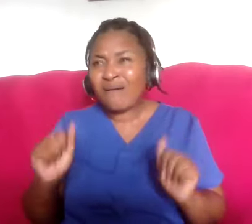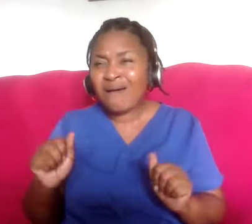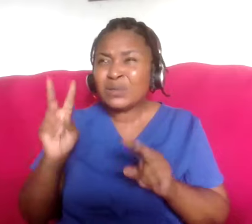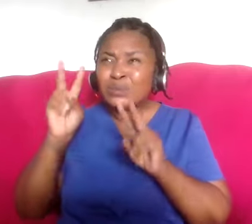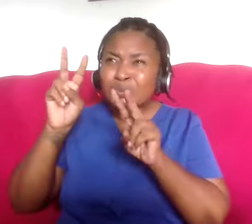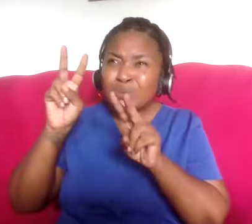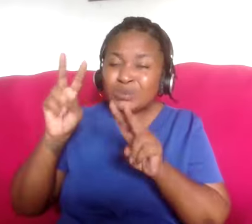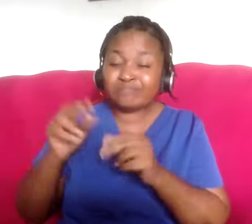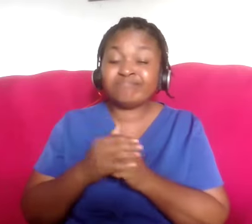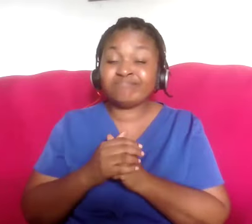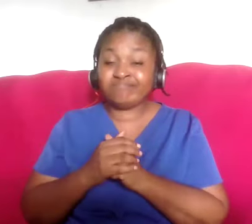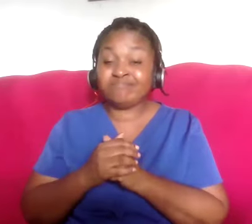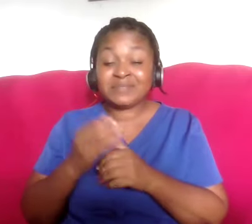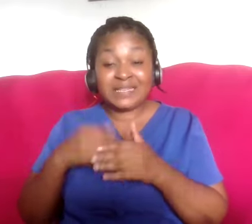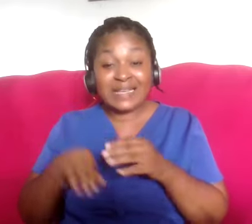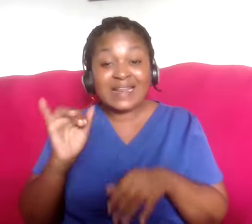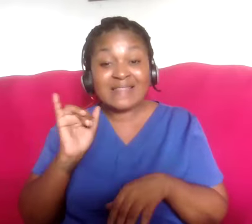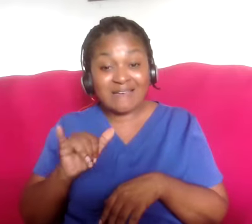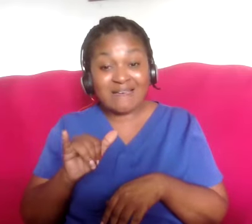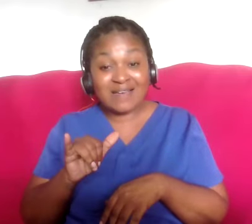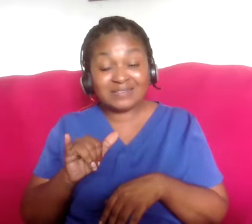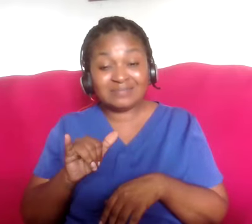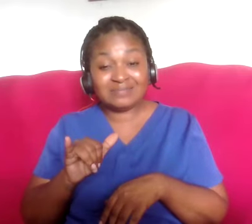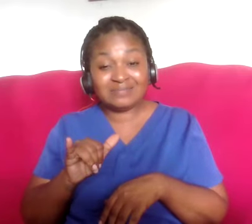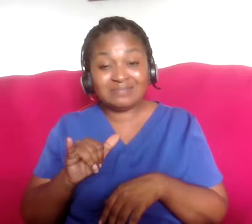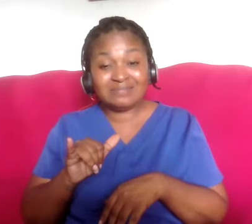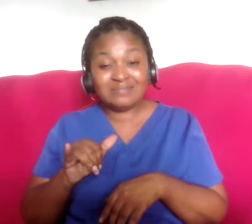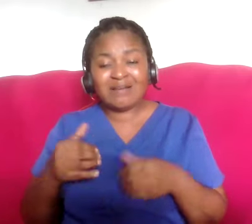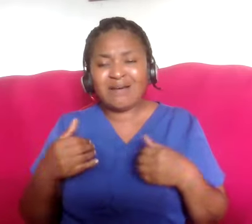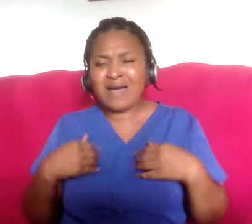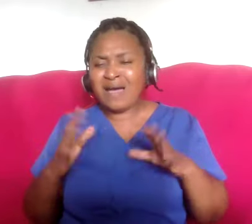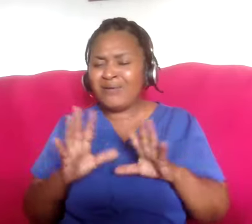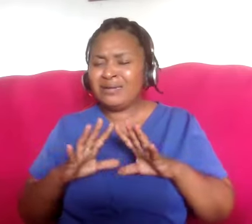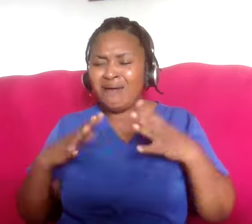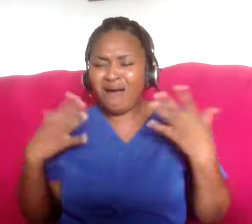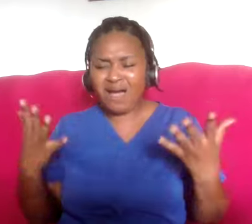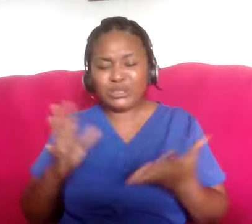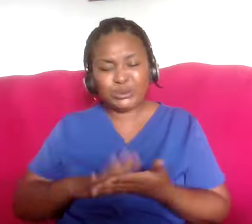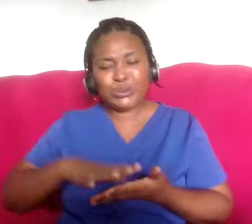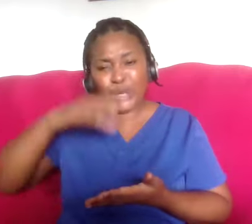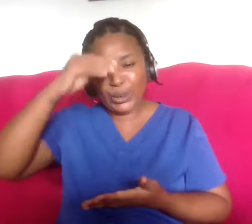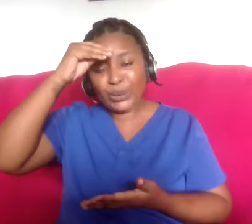And in that, there is much to learn and